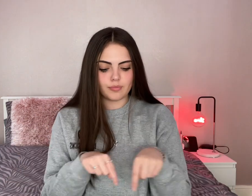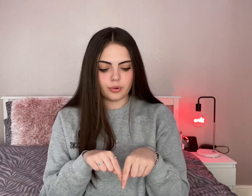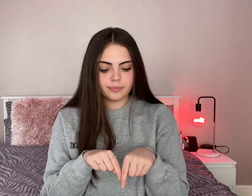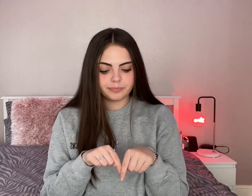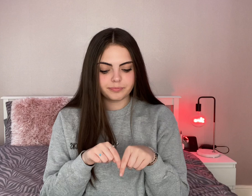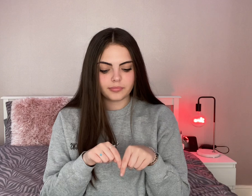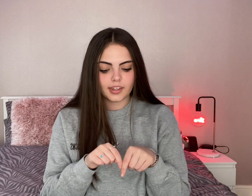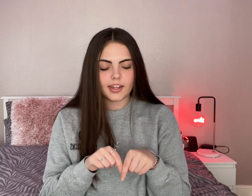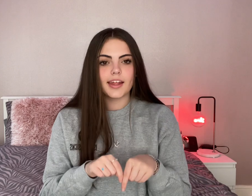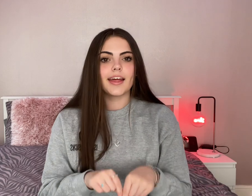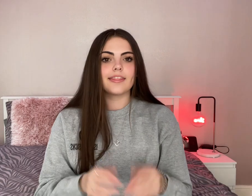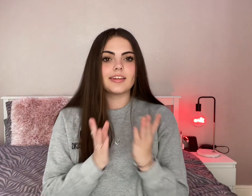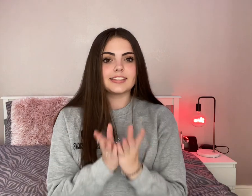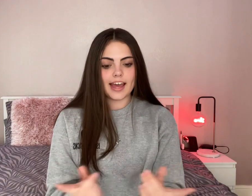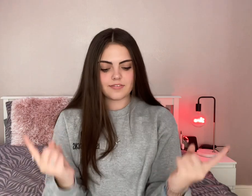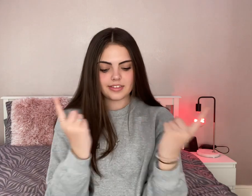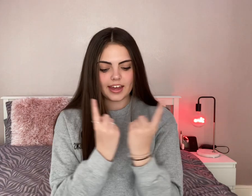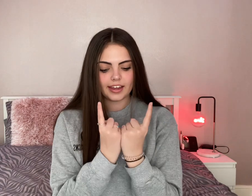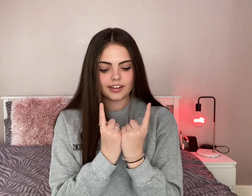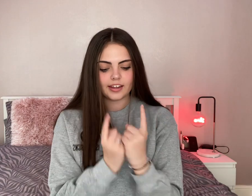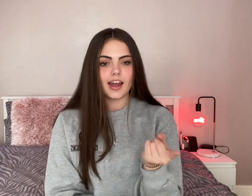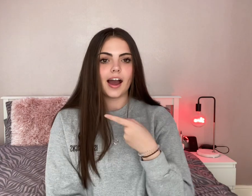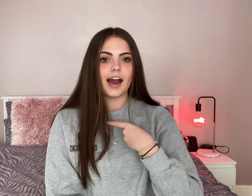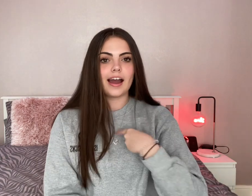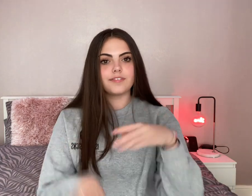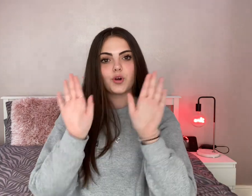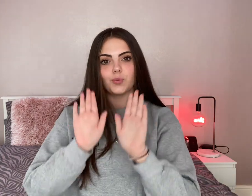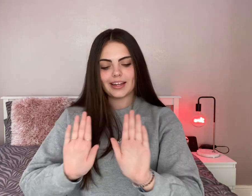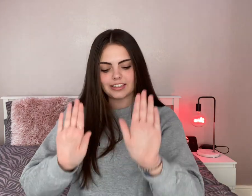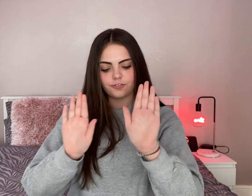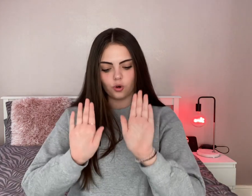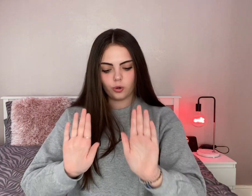table. This is everything I've waited for.